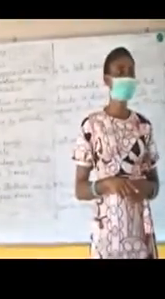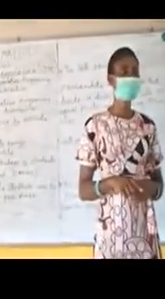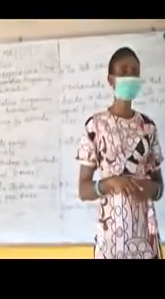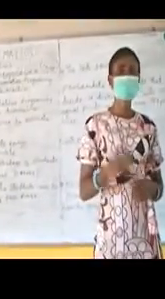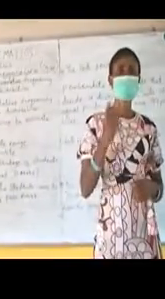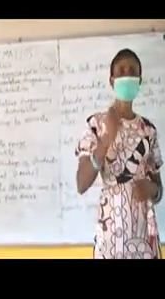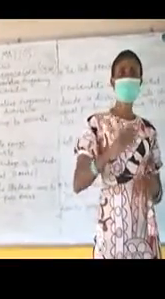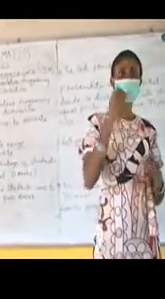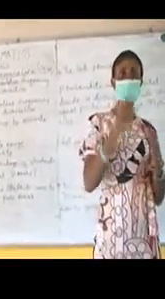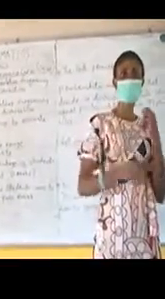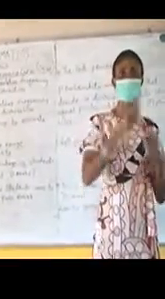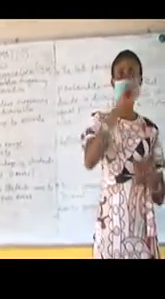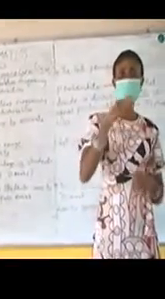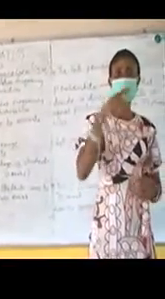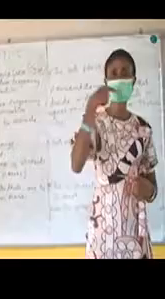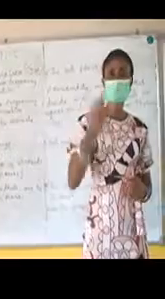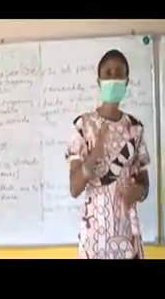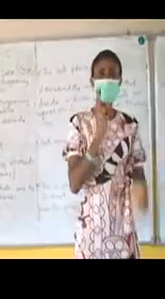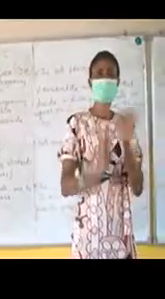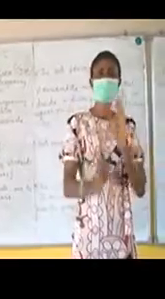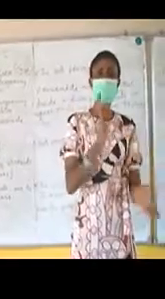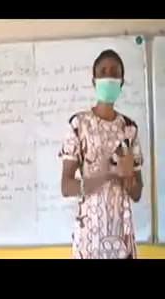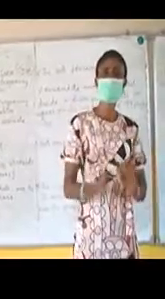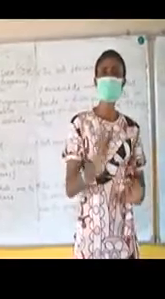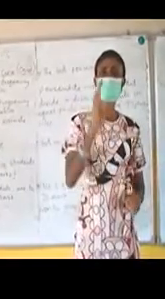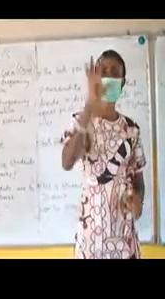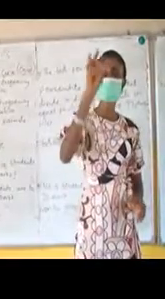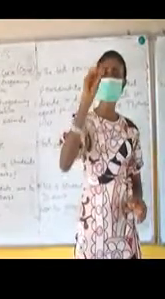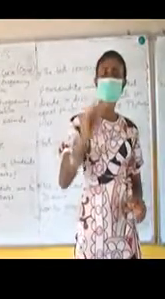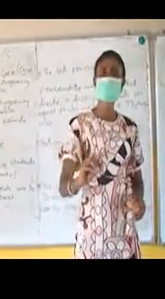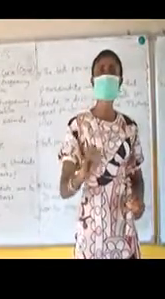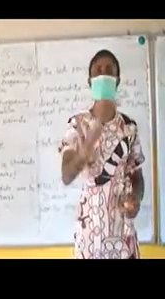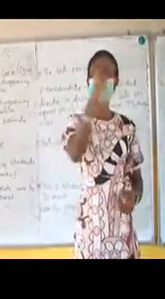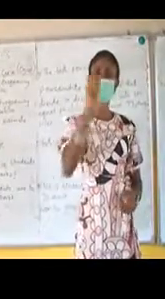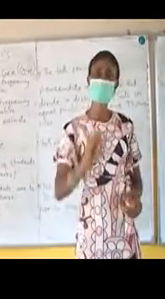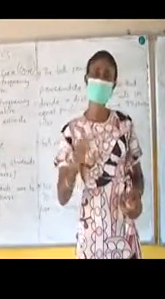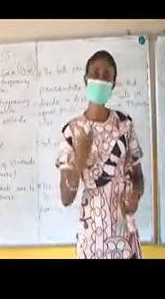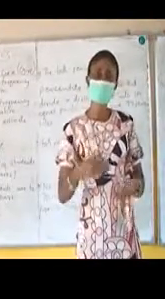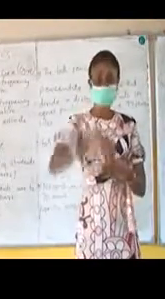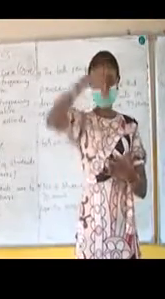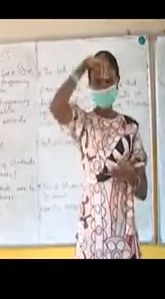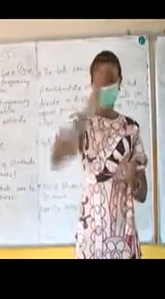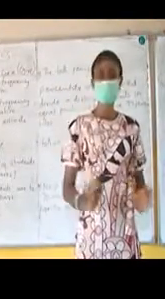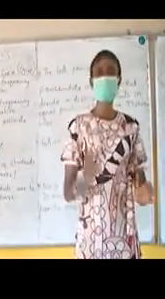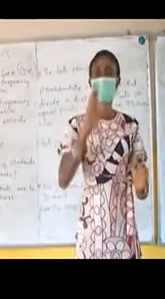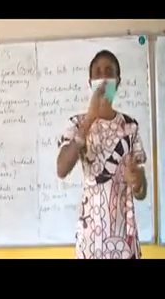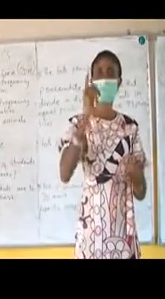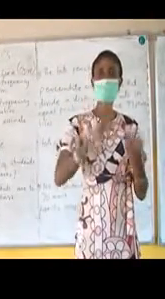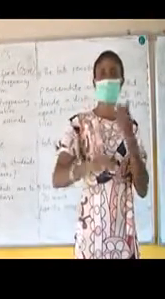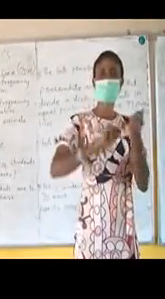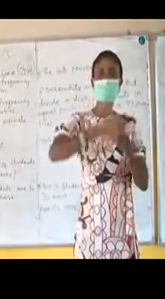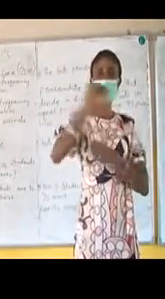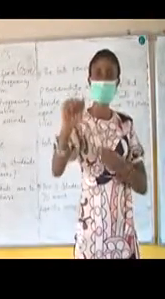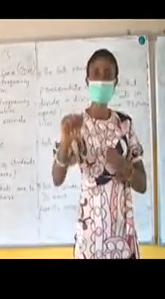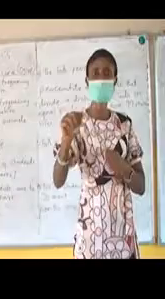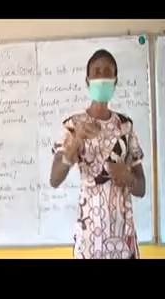The other question says, if 80% of the students are to pass, find